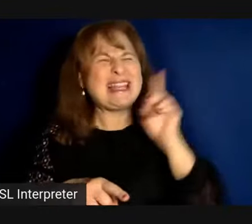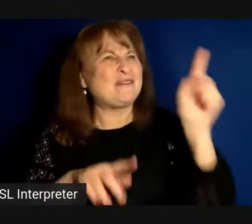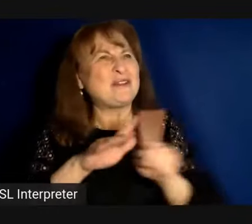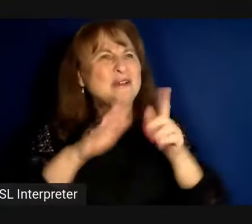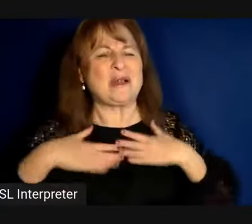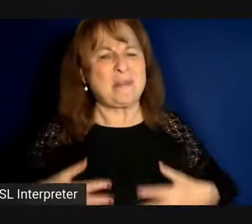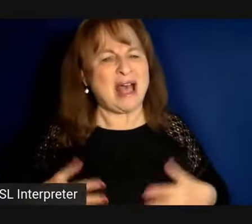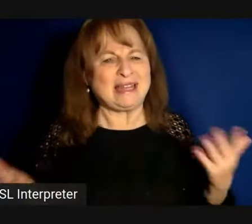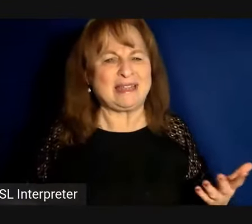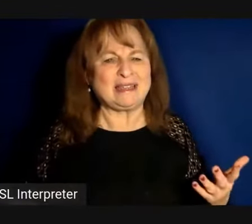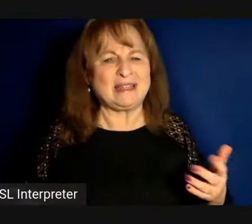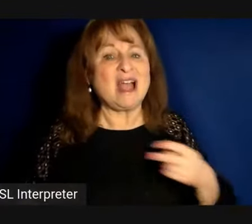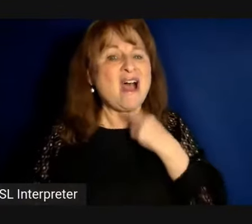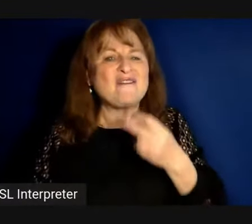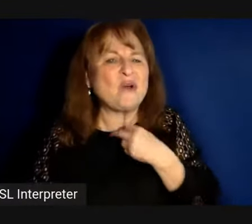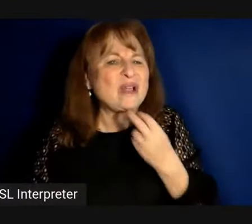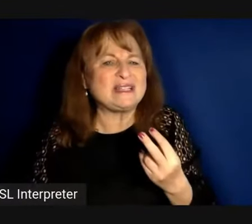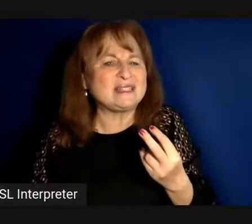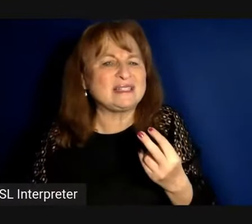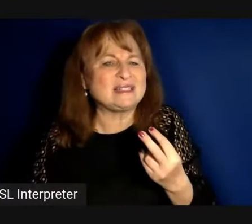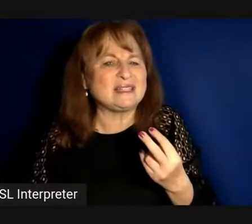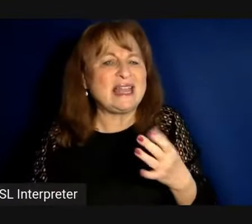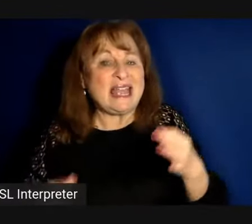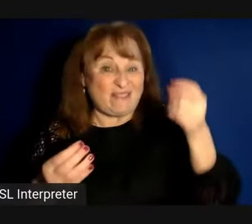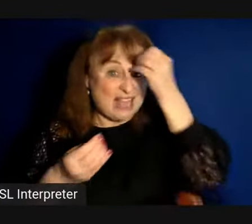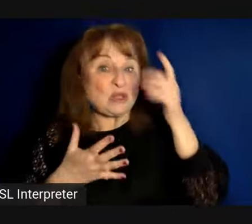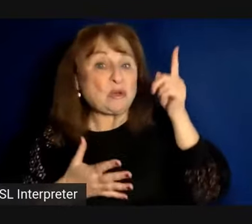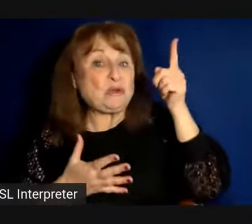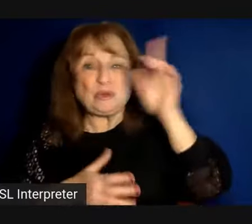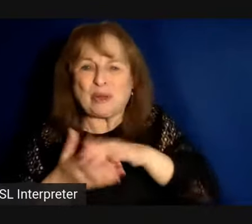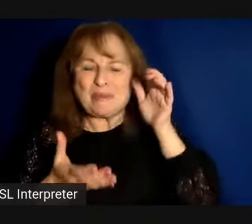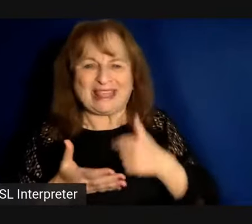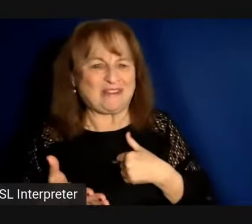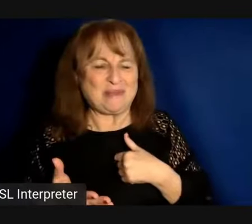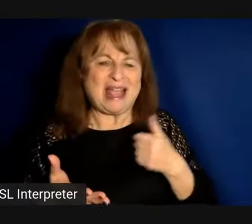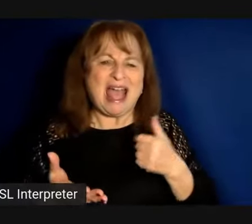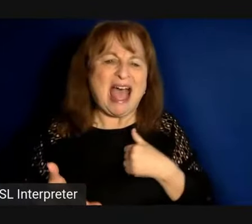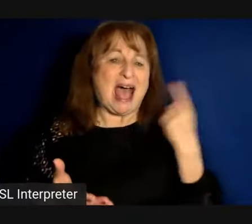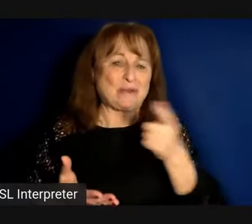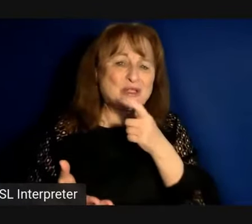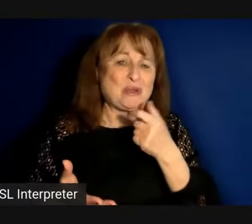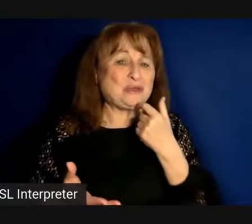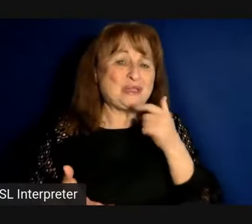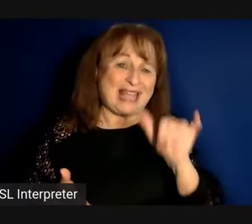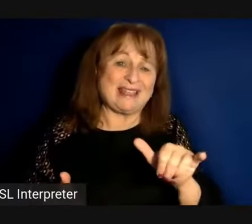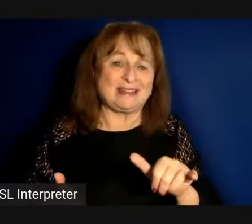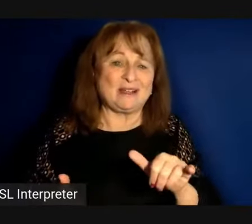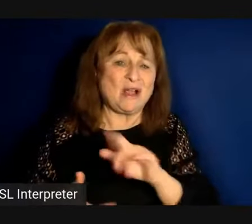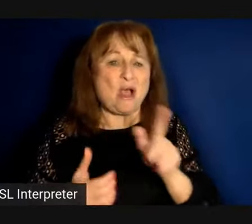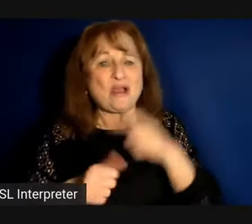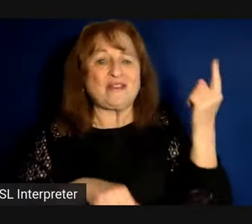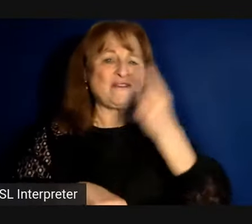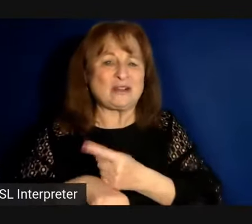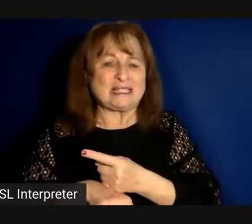a voice if I told you you wouldn't believe me because I was the one to say it on